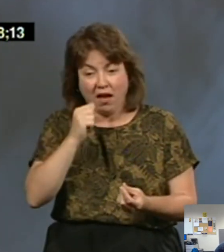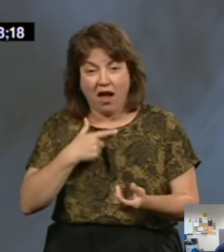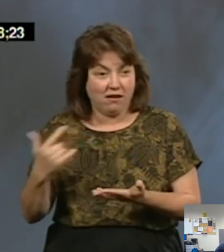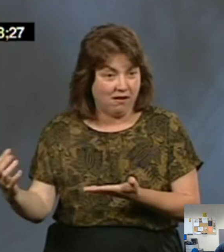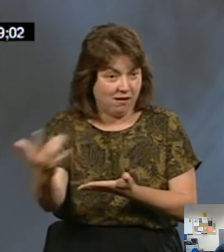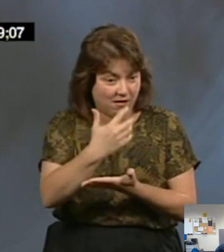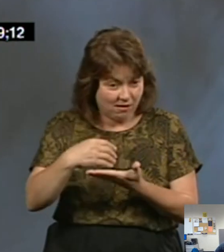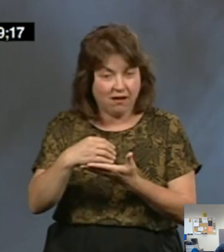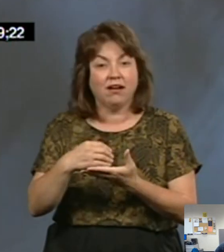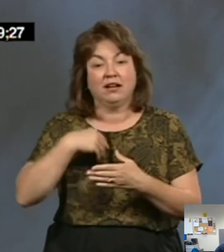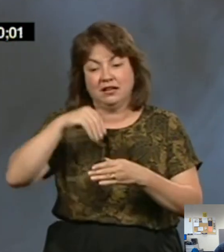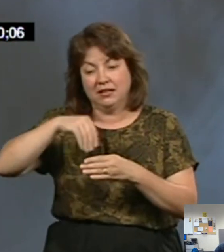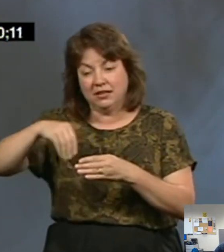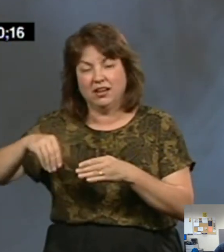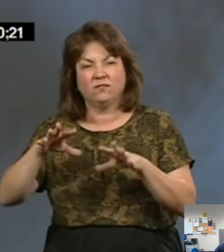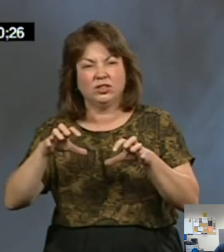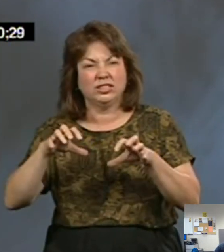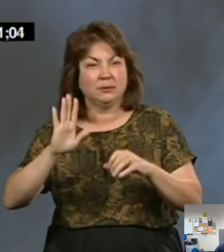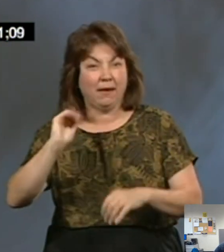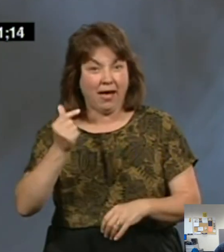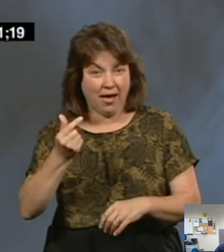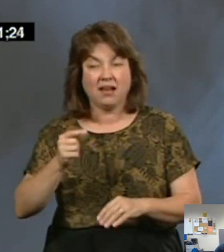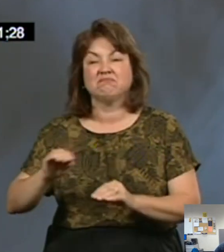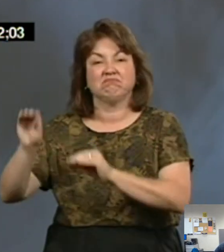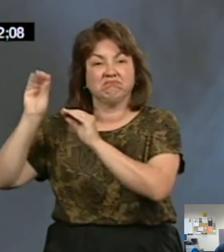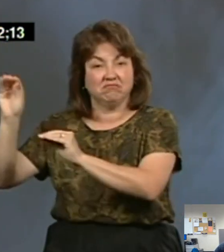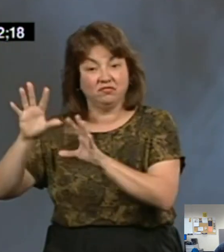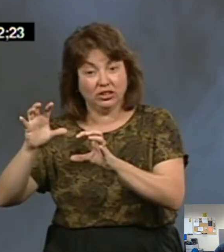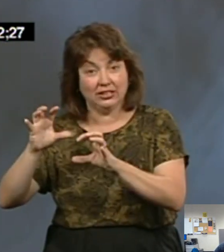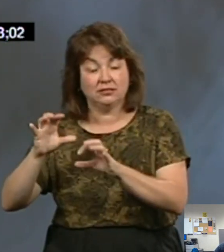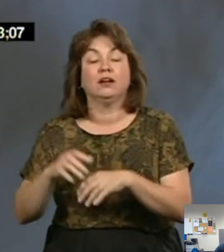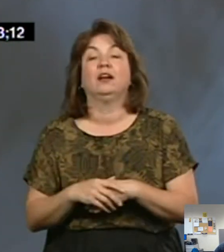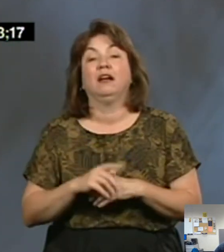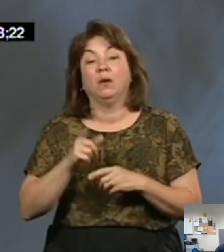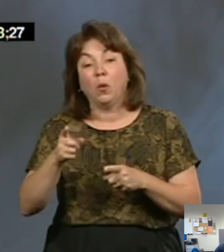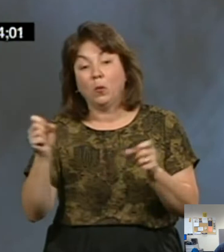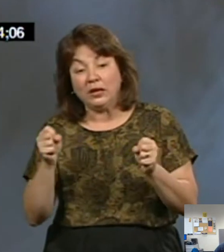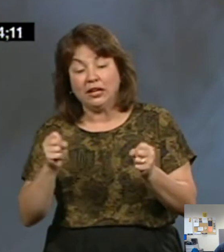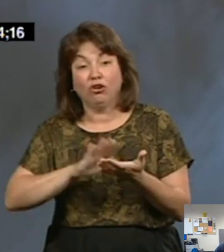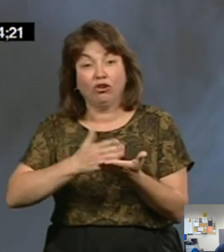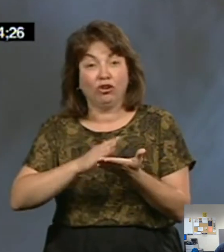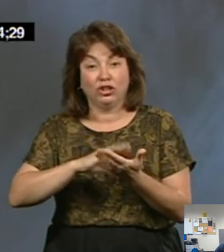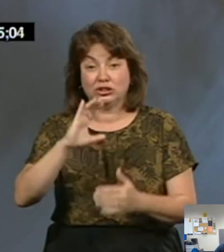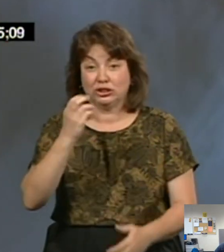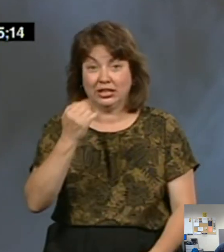do. So I gathered up all of the peppers and I was going to put it in the freezer to save them.